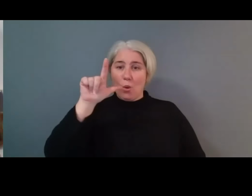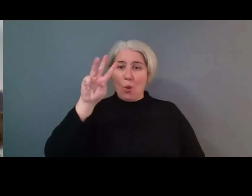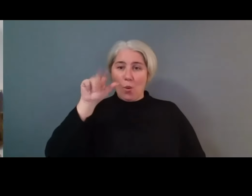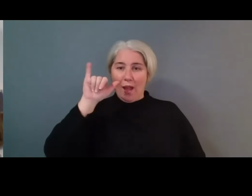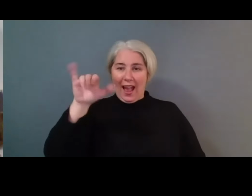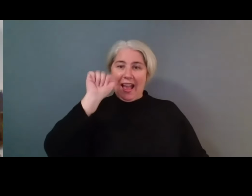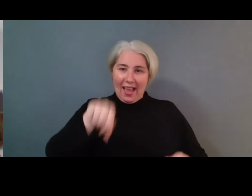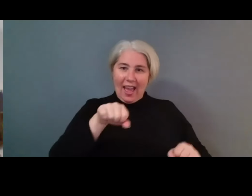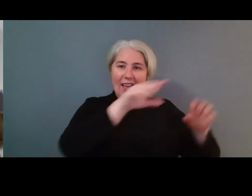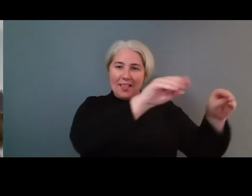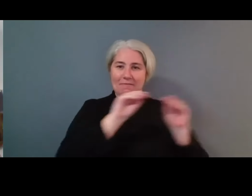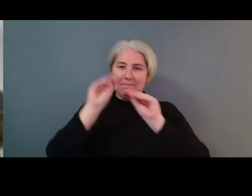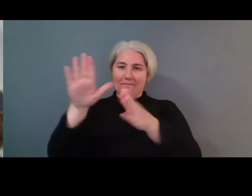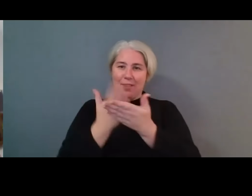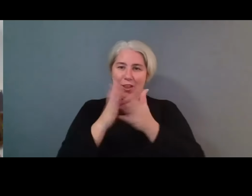attention.